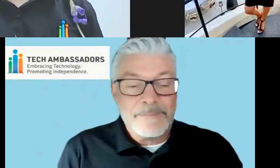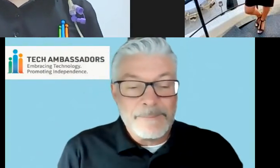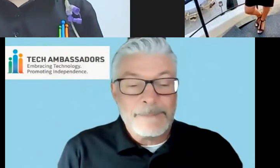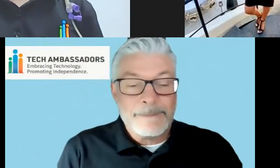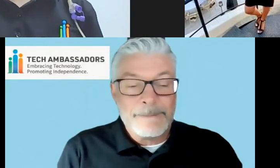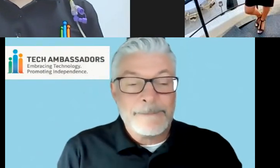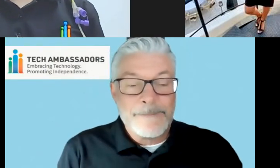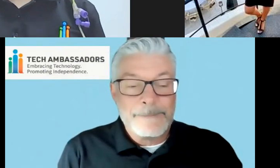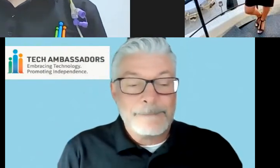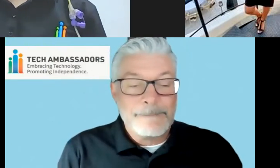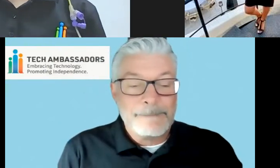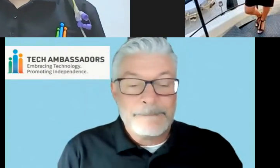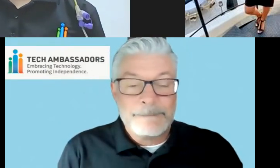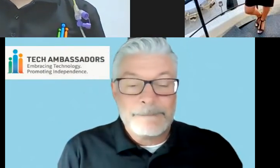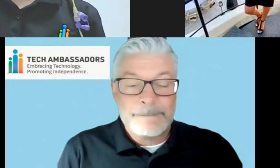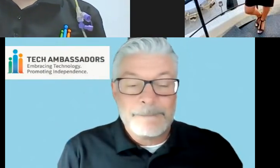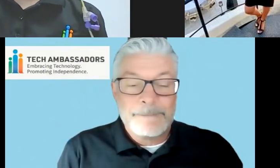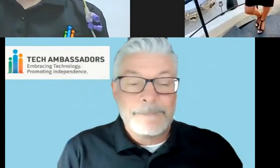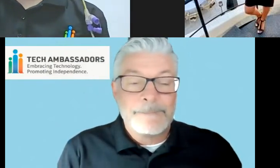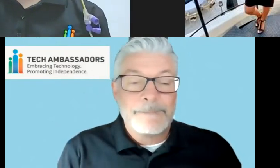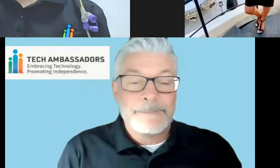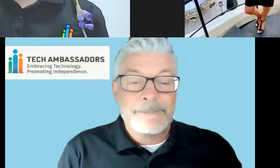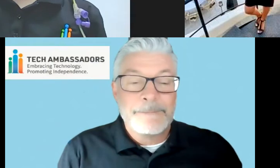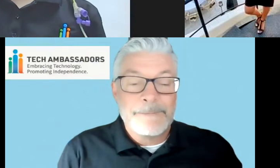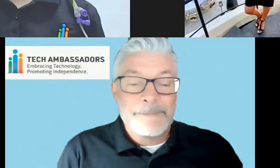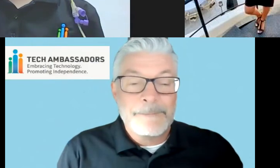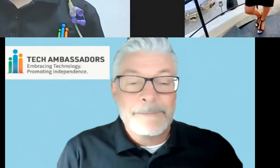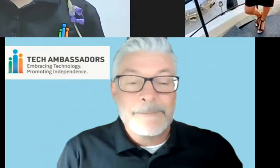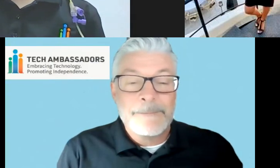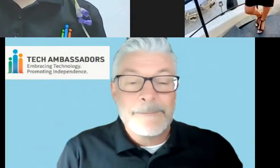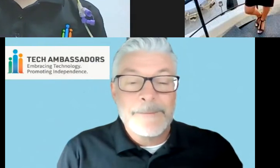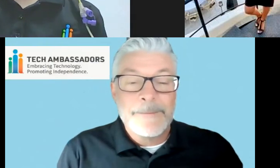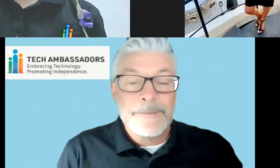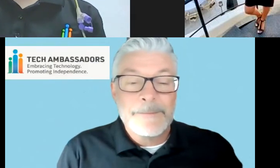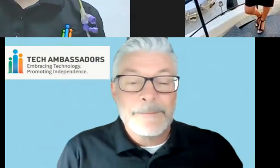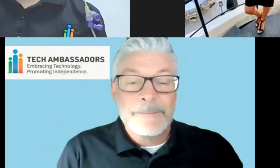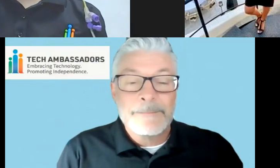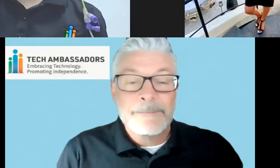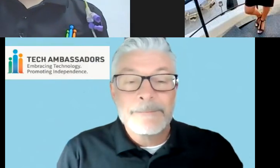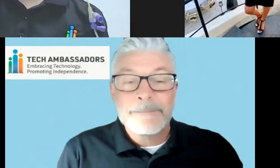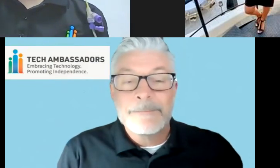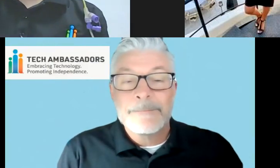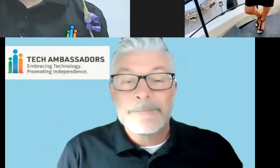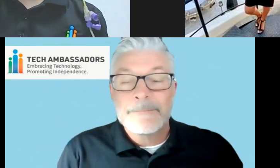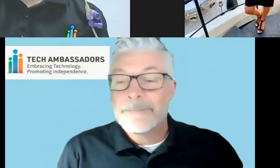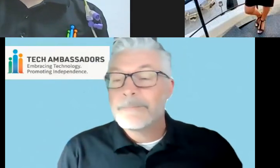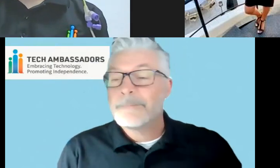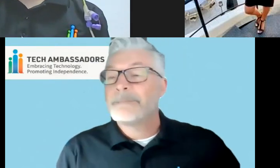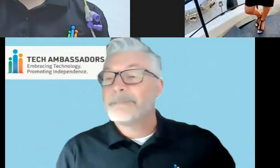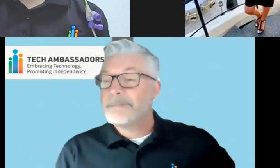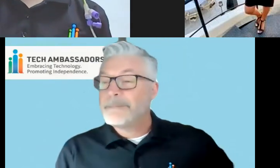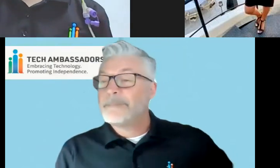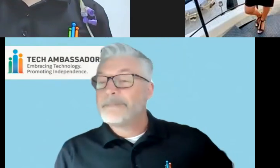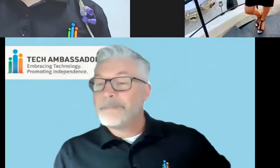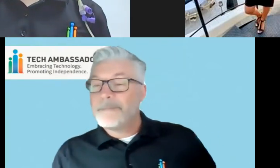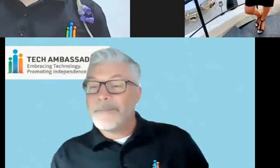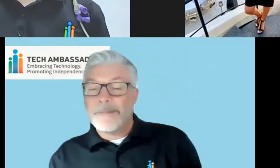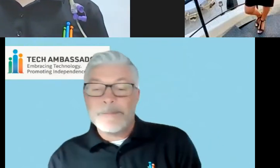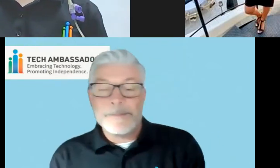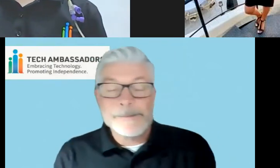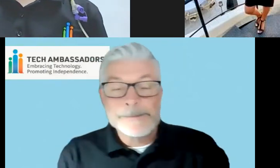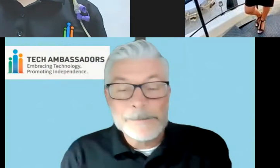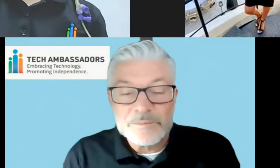that's a very good request. I have a few things to say about it. That it ties into one of the things I'm actively working